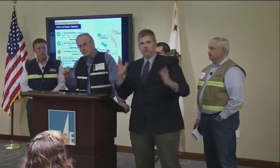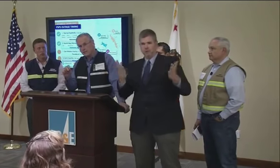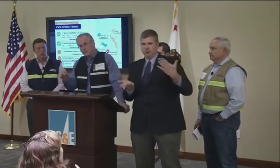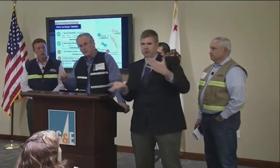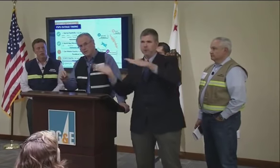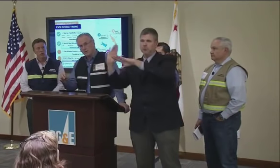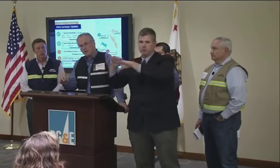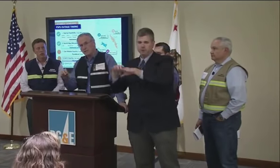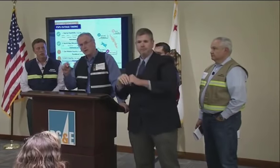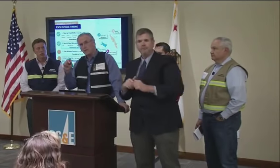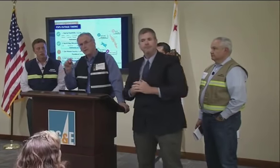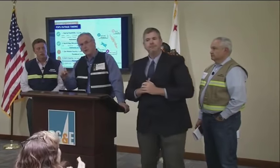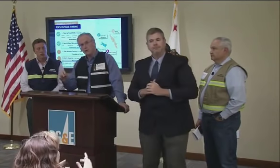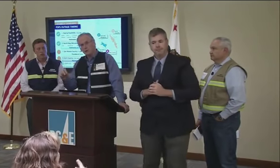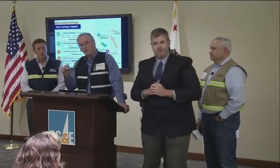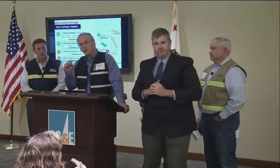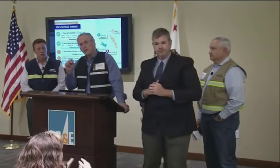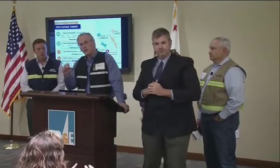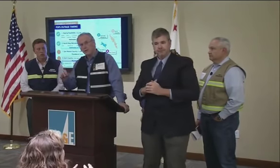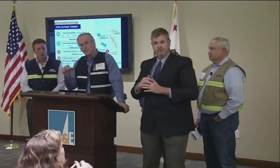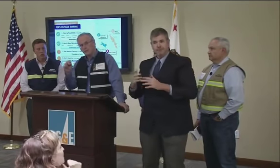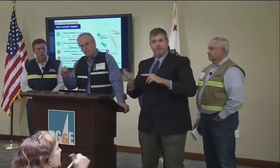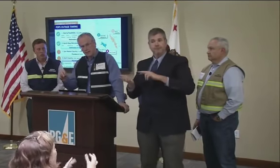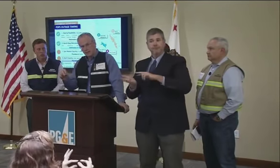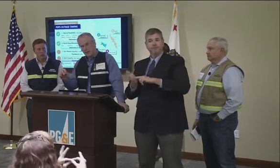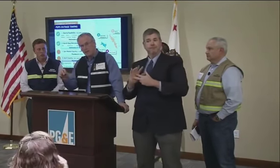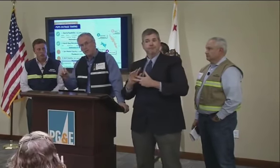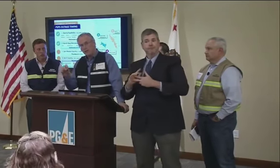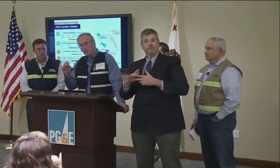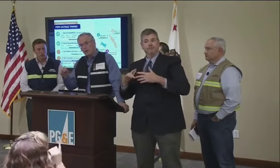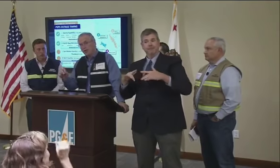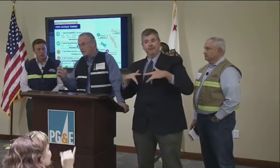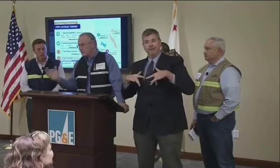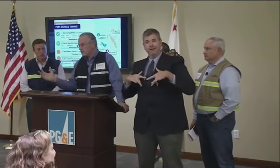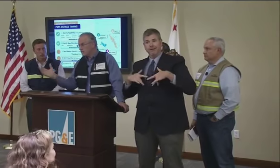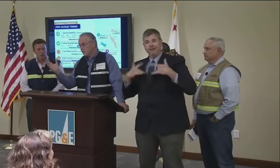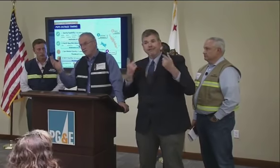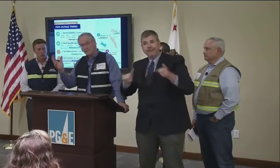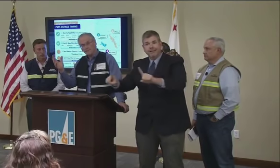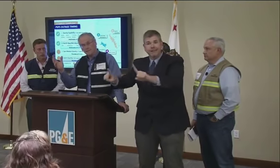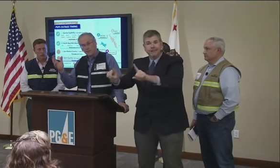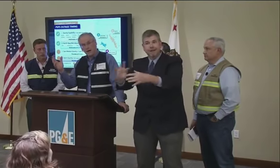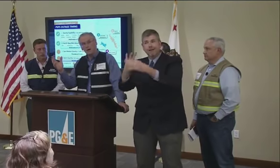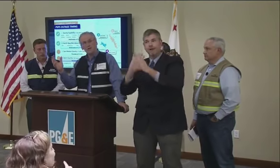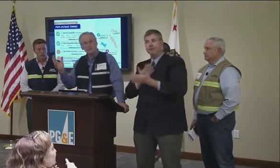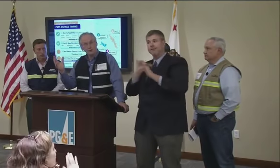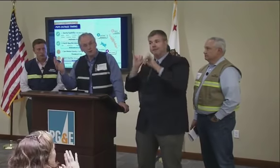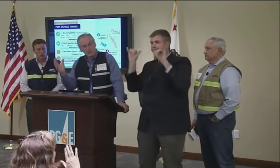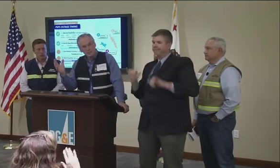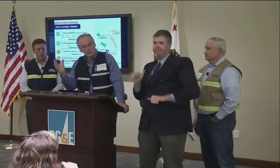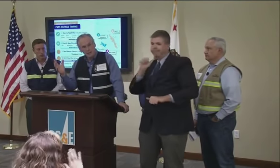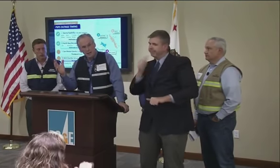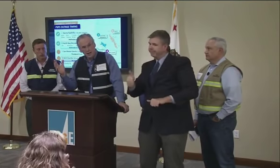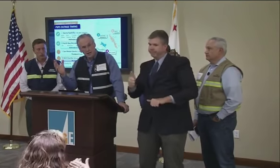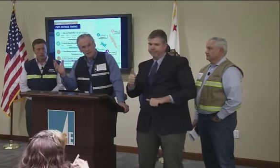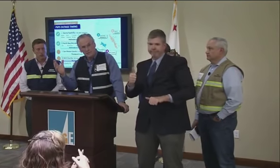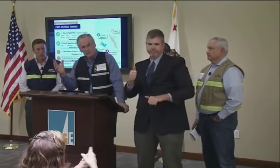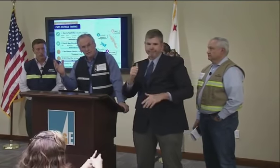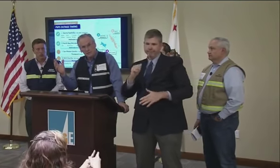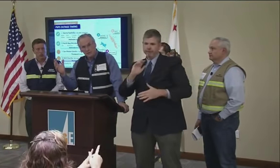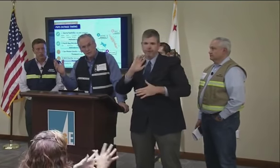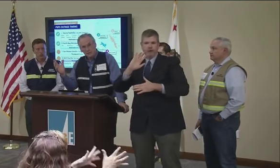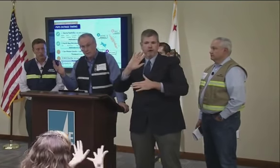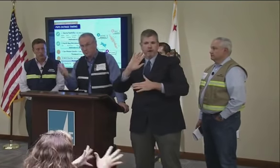system, with the vegetation management. They are pure weather-related, blowing stuff out of the forest into our